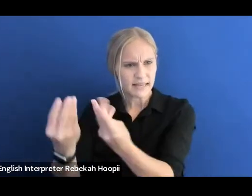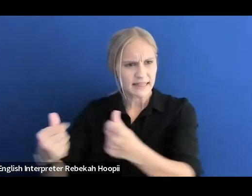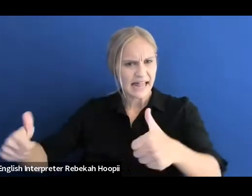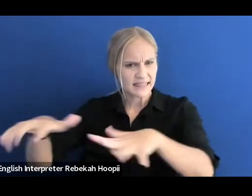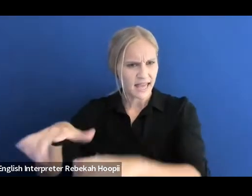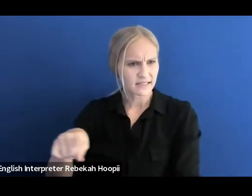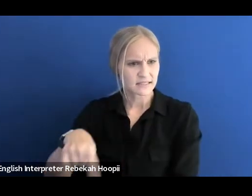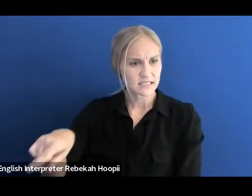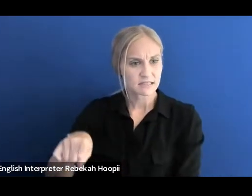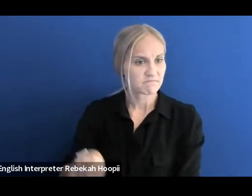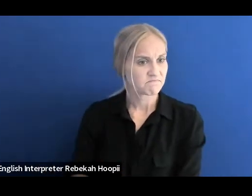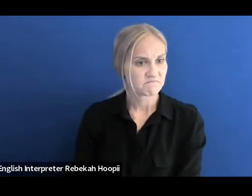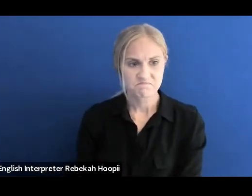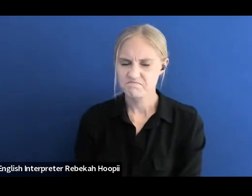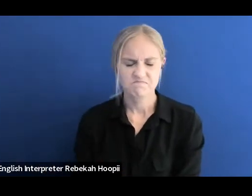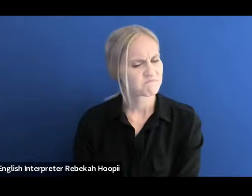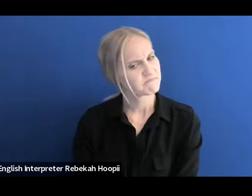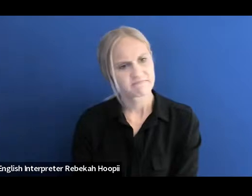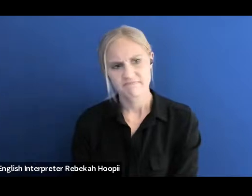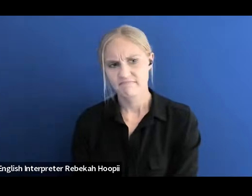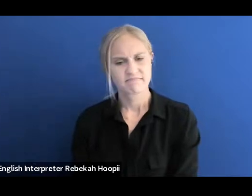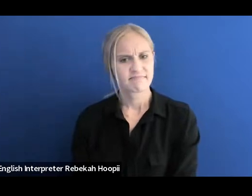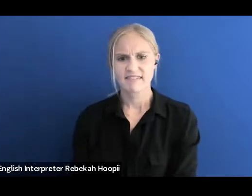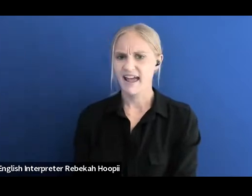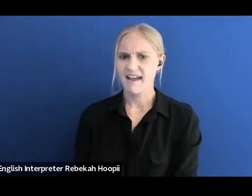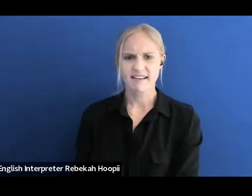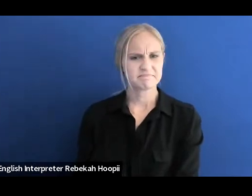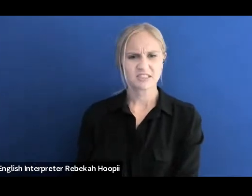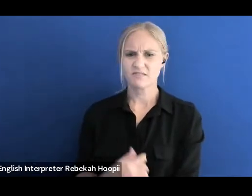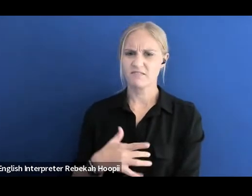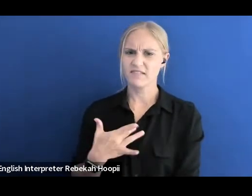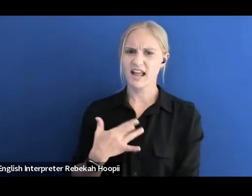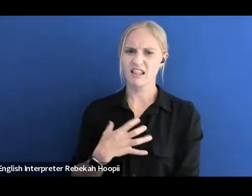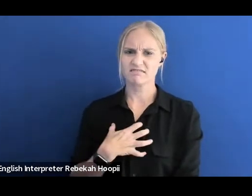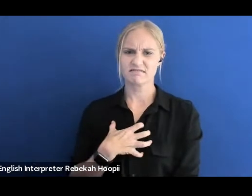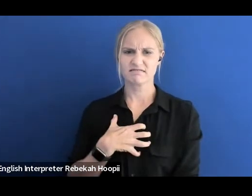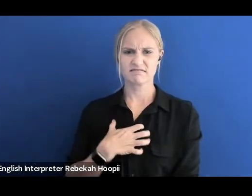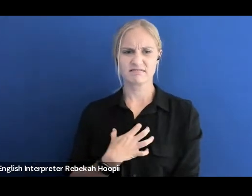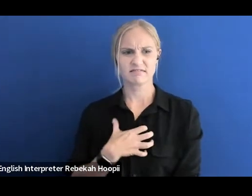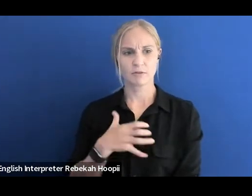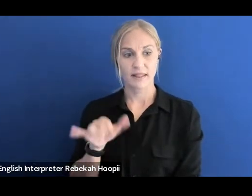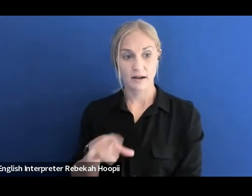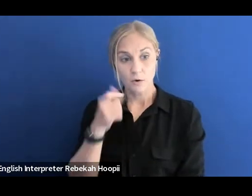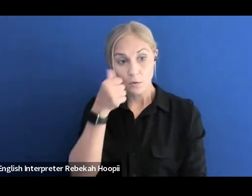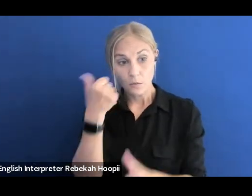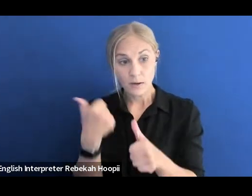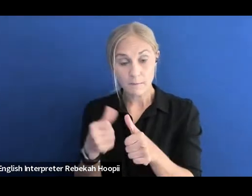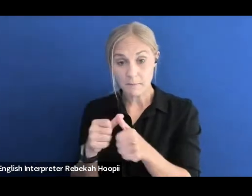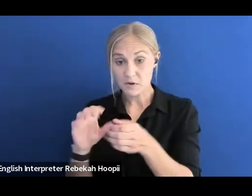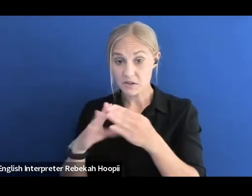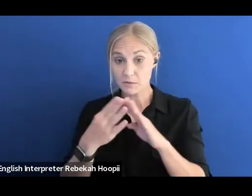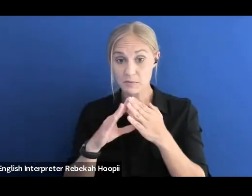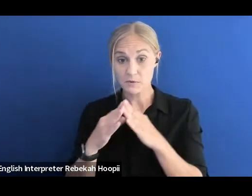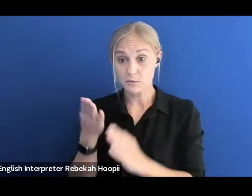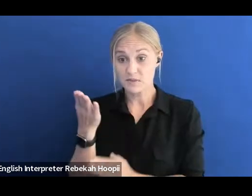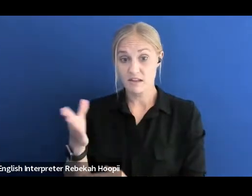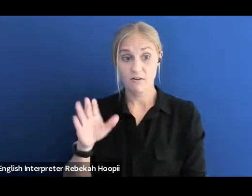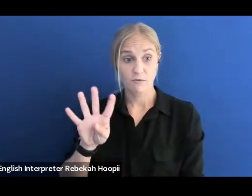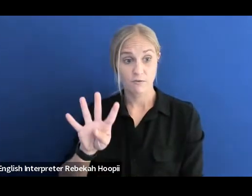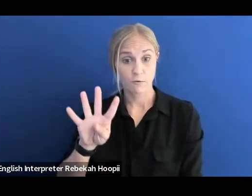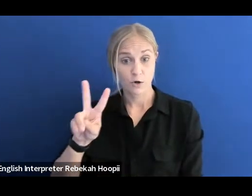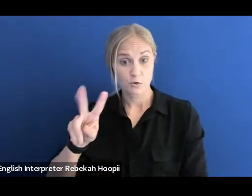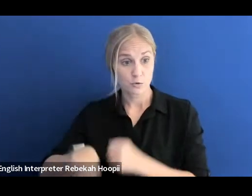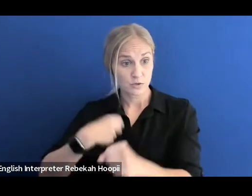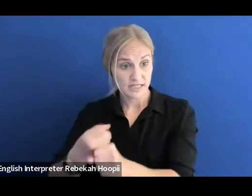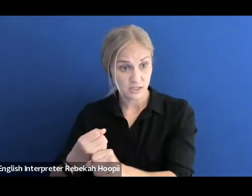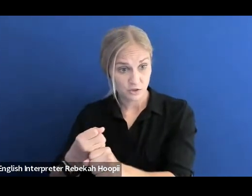just it never has sat well with me. I've been a member of the community here for 42 years. Prior to that, I